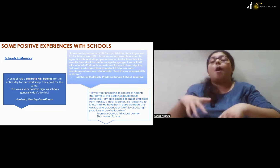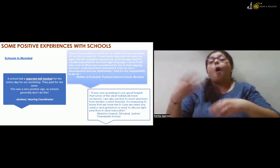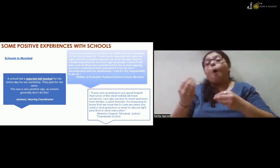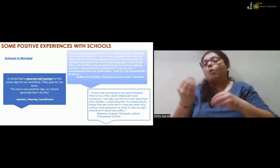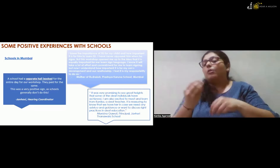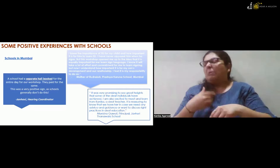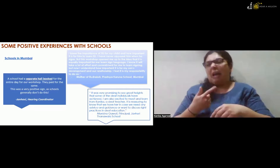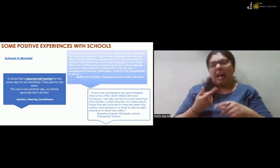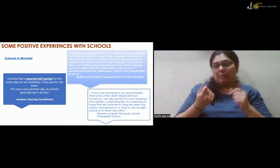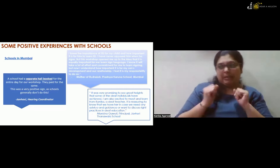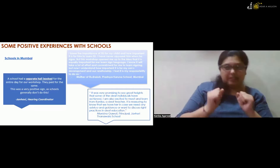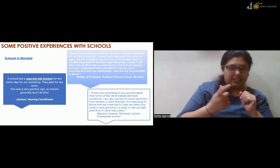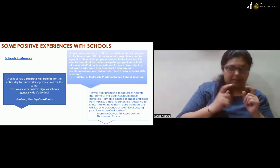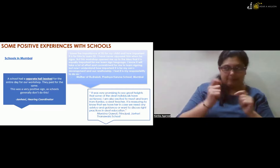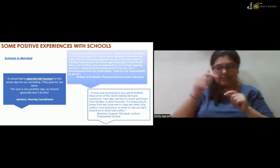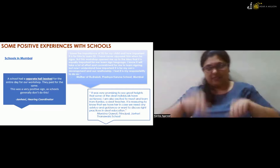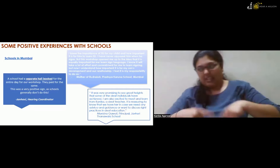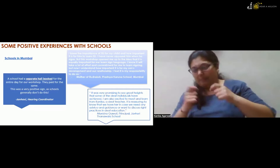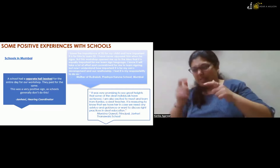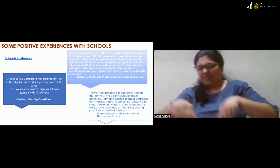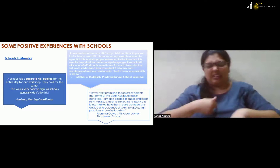many times